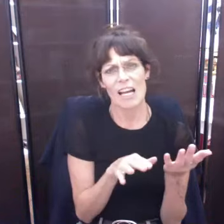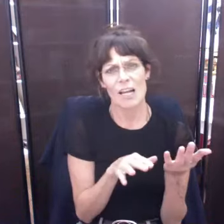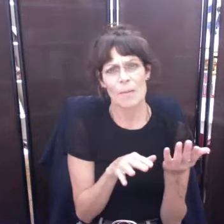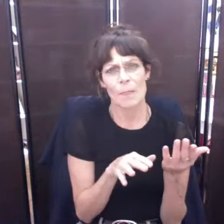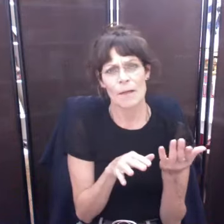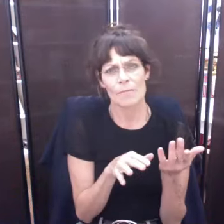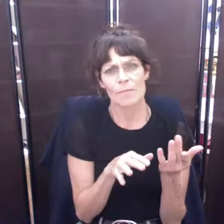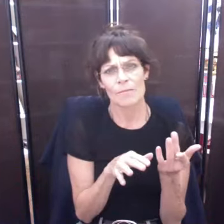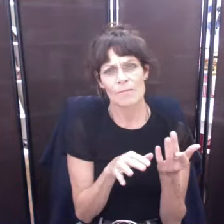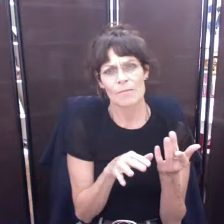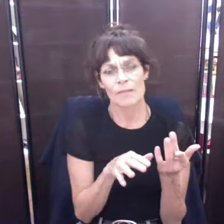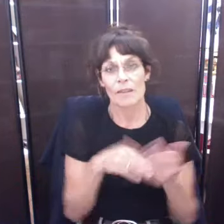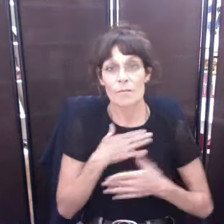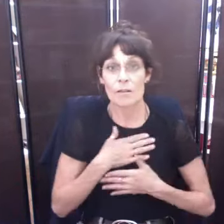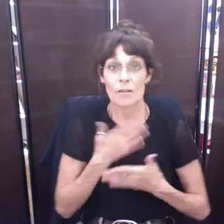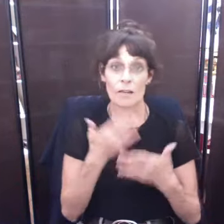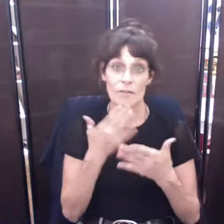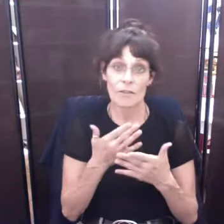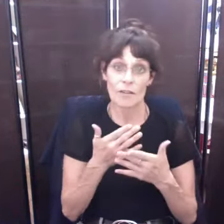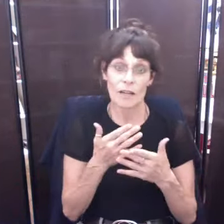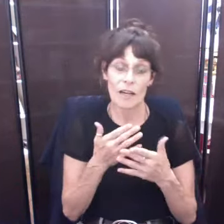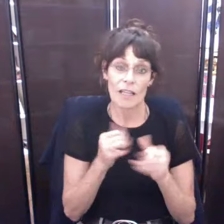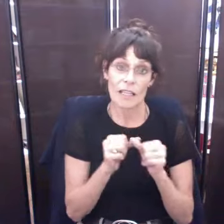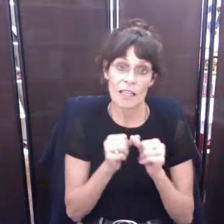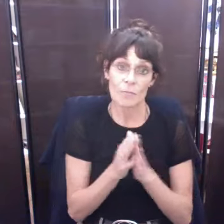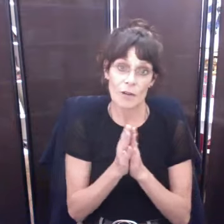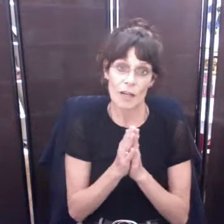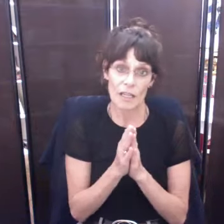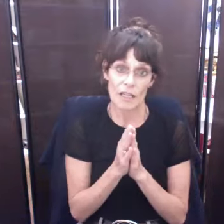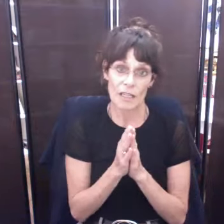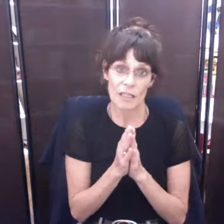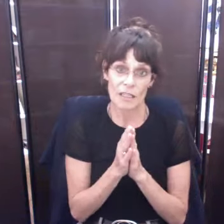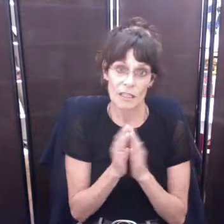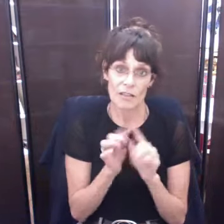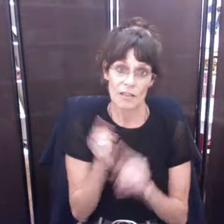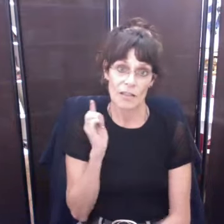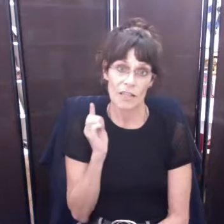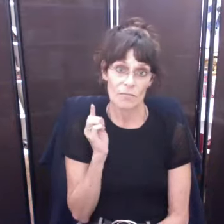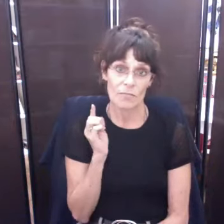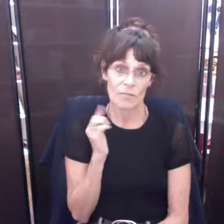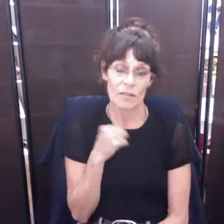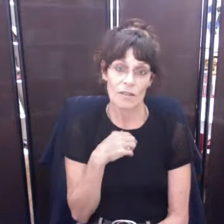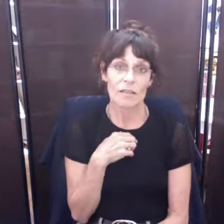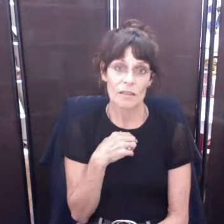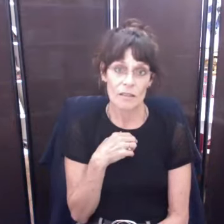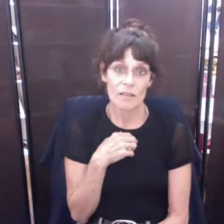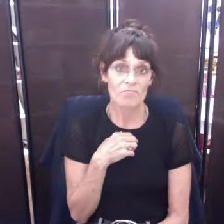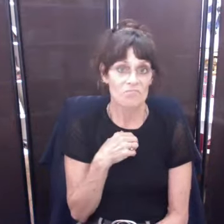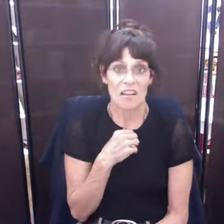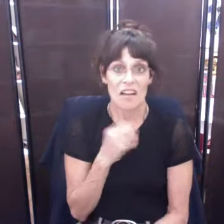I'm so grateful that I keep praying to him, because I didn't pray for him for the first few weeks when I was in Florida,